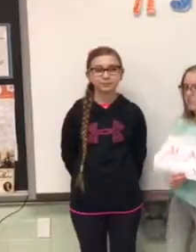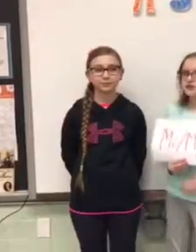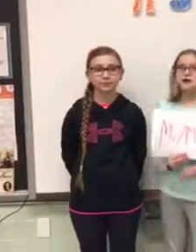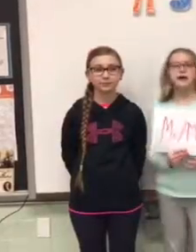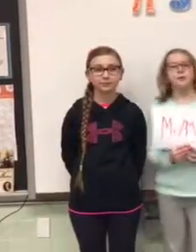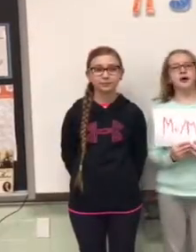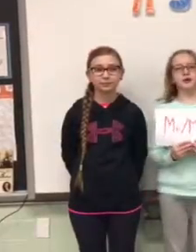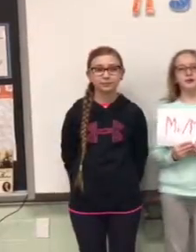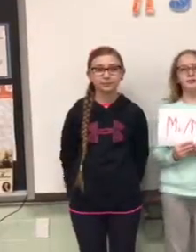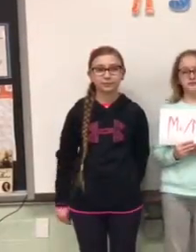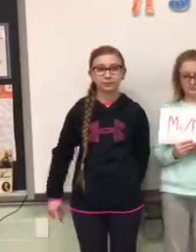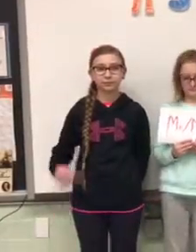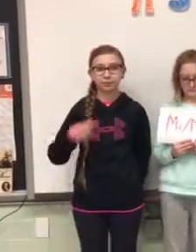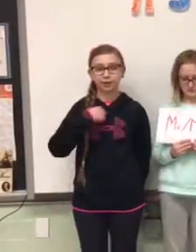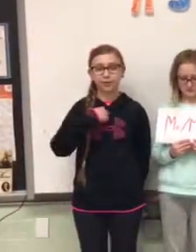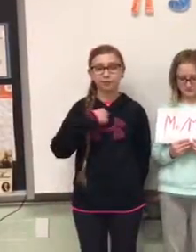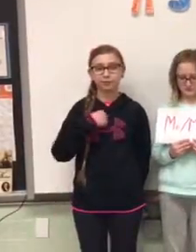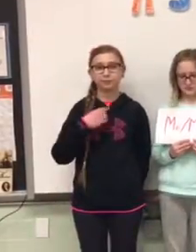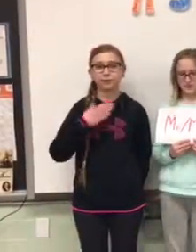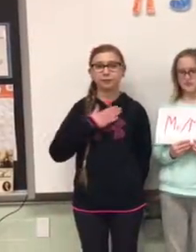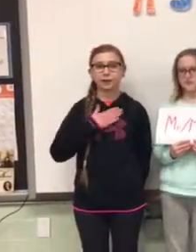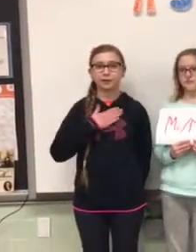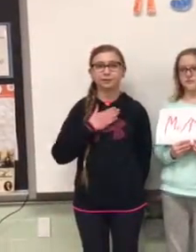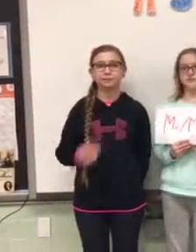Me and my. Me. My.